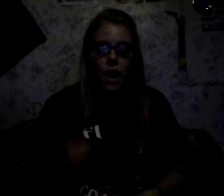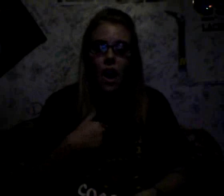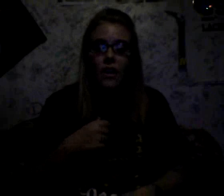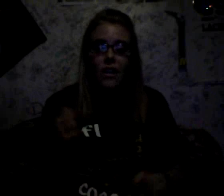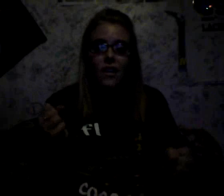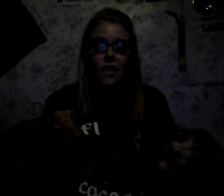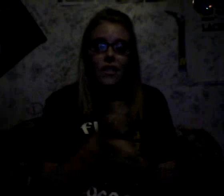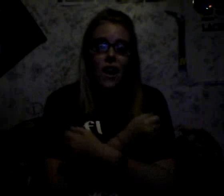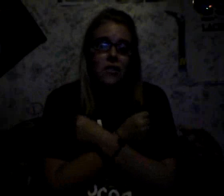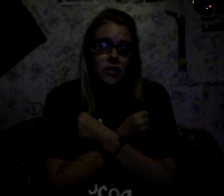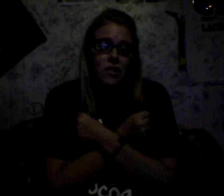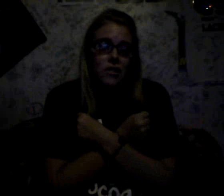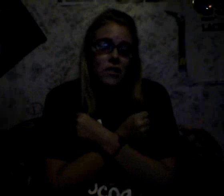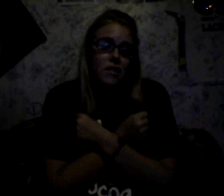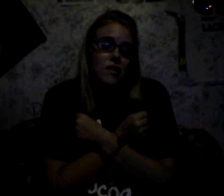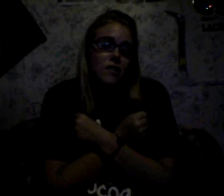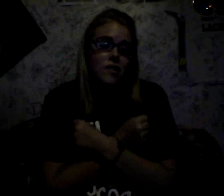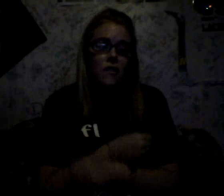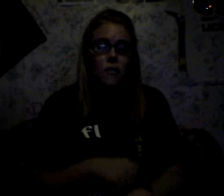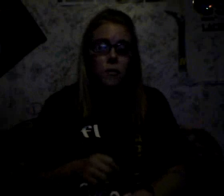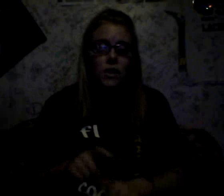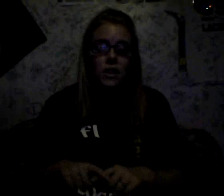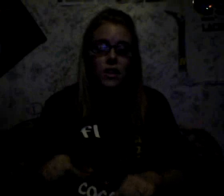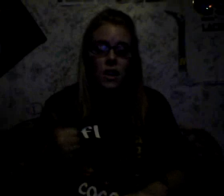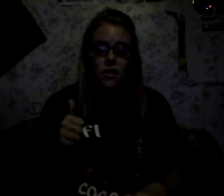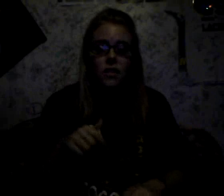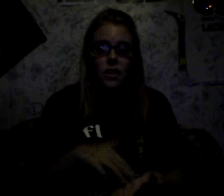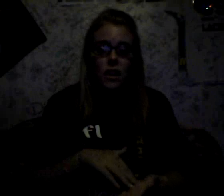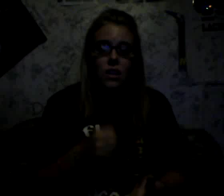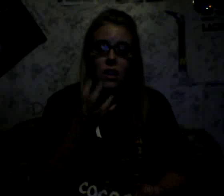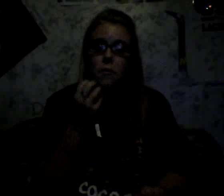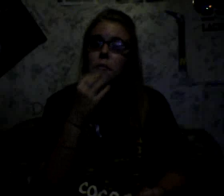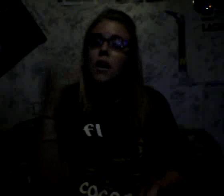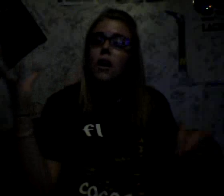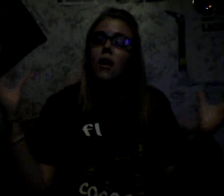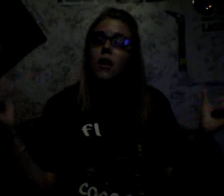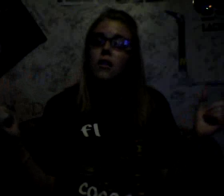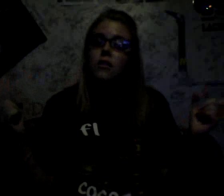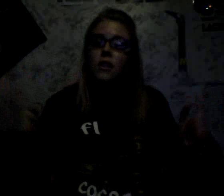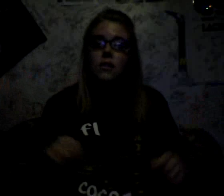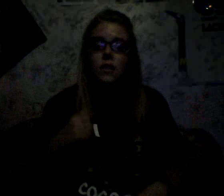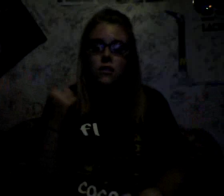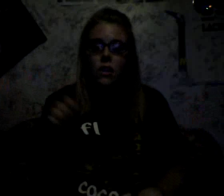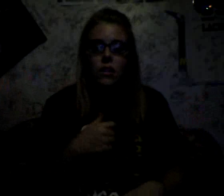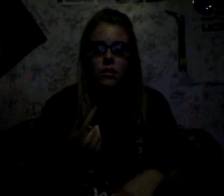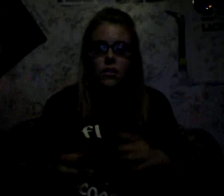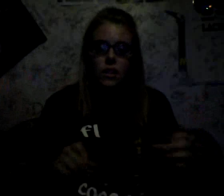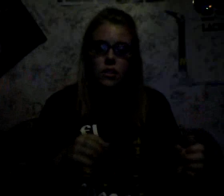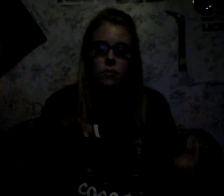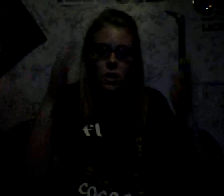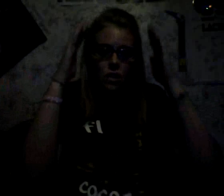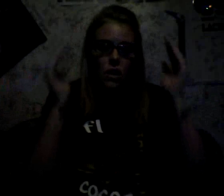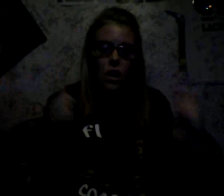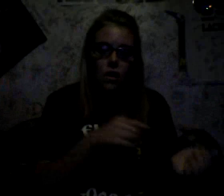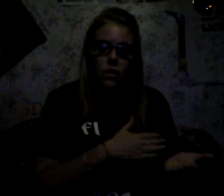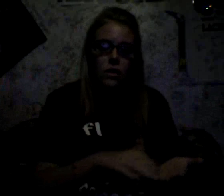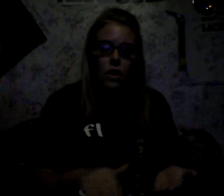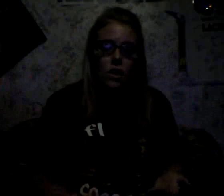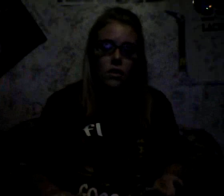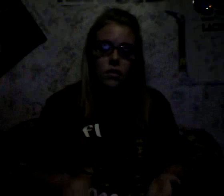I get 1,000 hearts, 10,000 lightning bugs. If they try to teach me how to